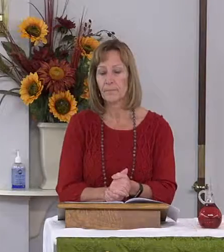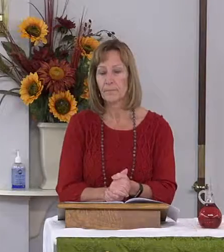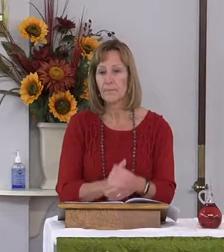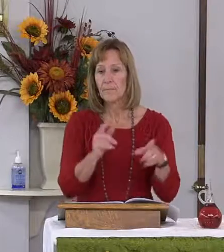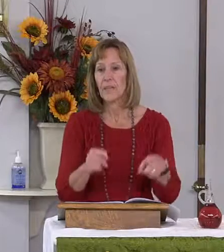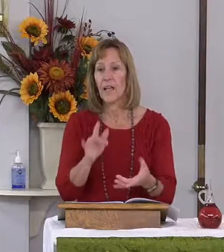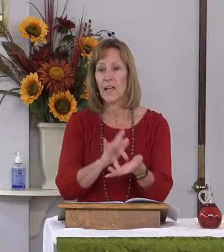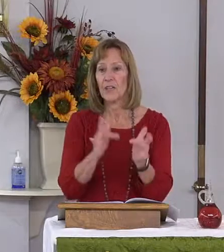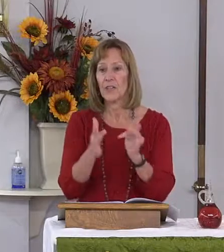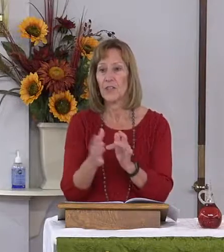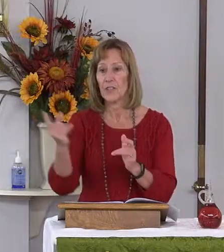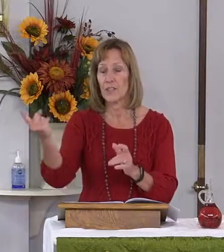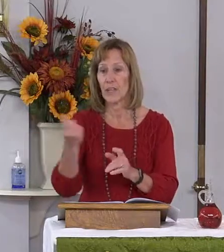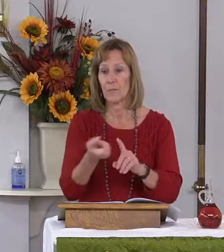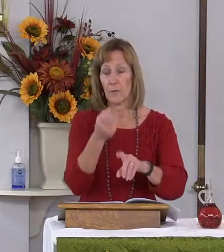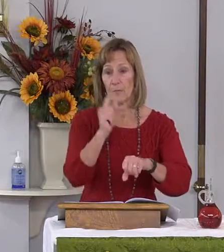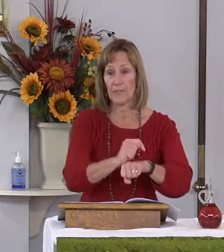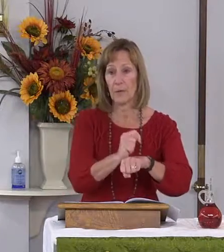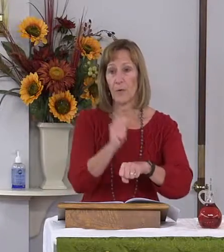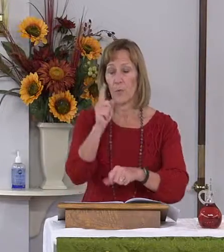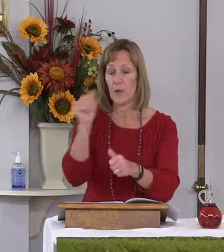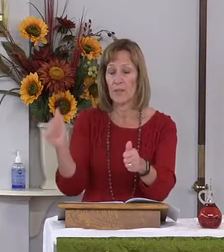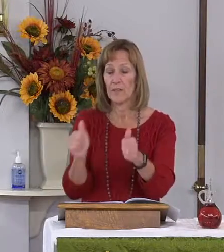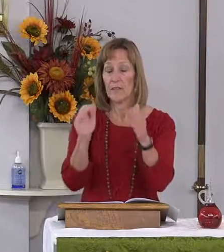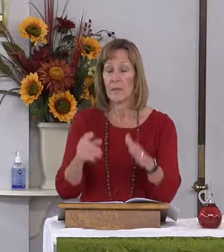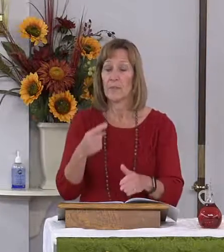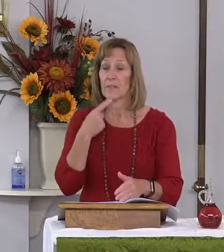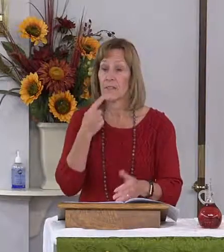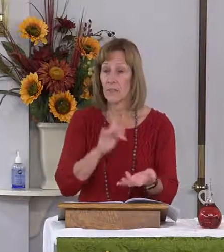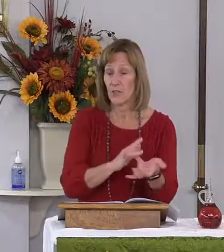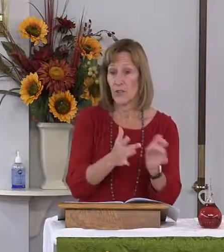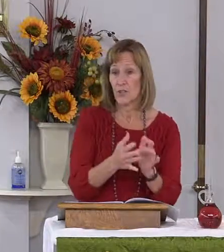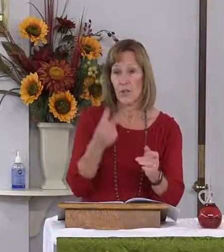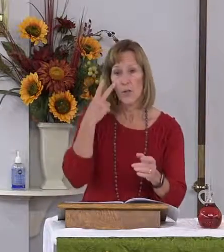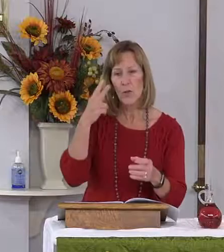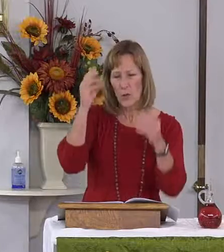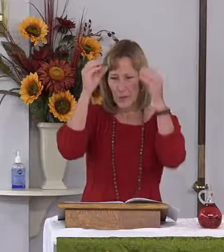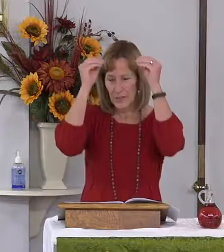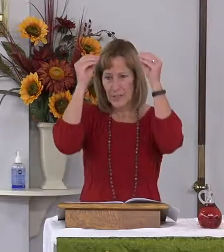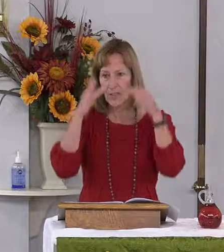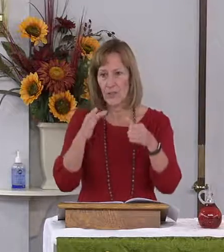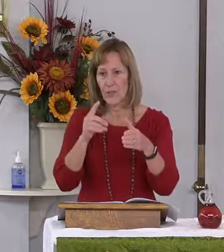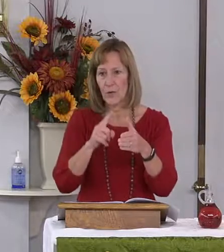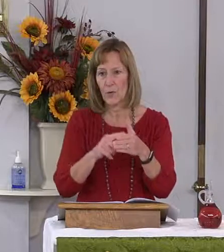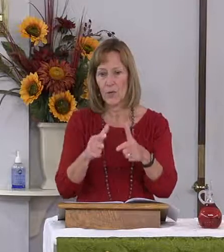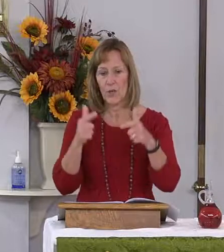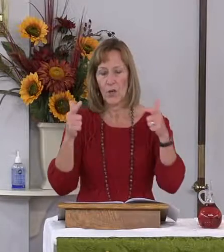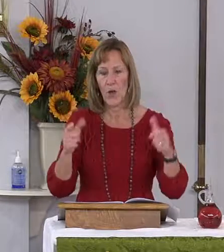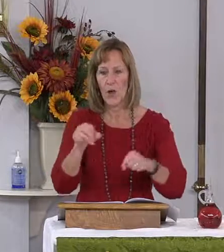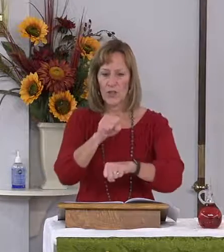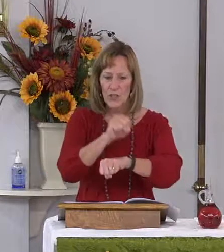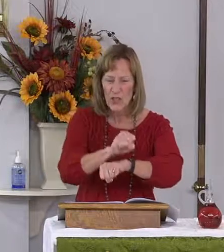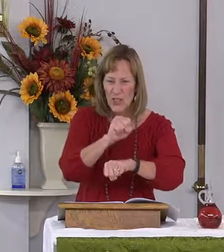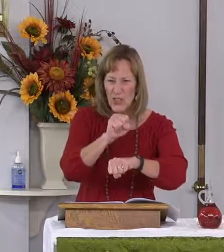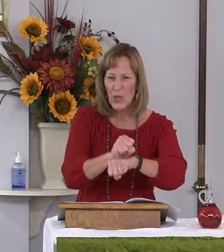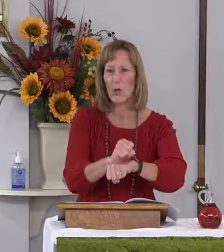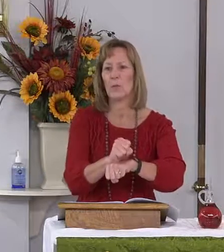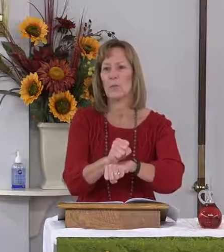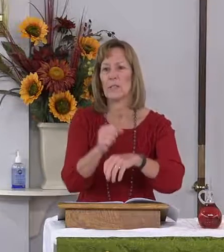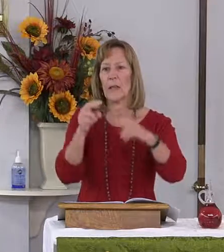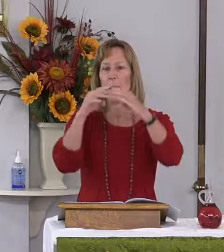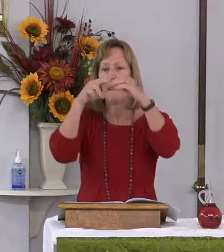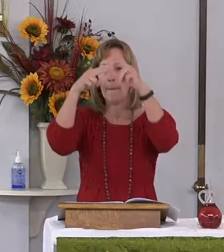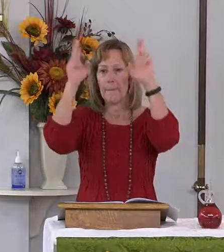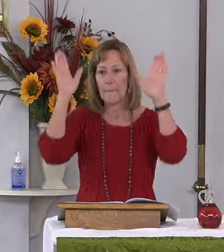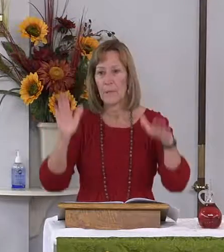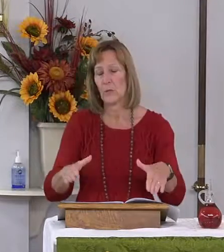As Jesus came out of the temple, one of his disciples said to him, "Look, teacher, what large stones and what large